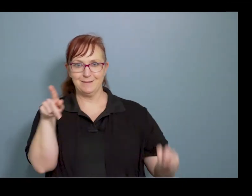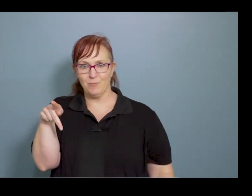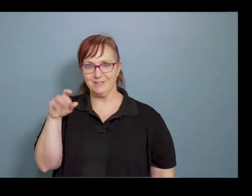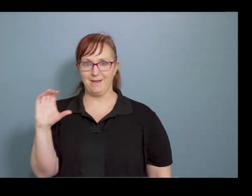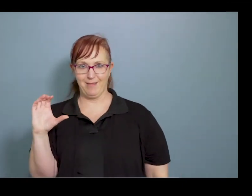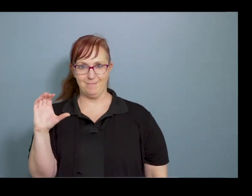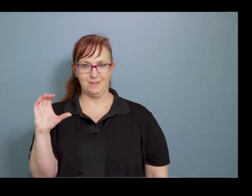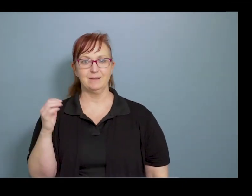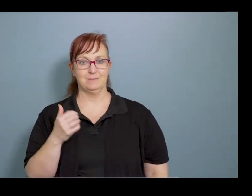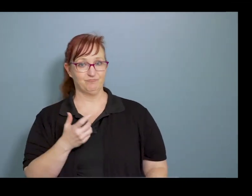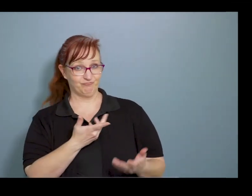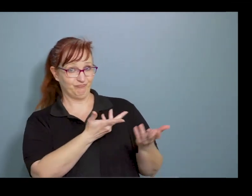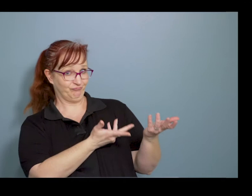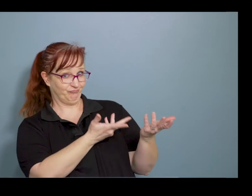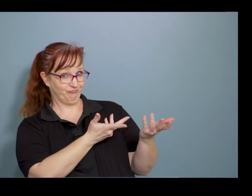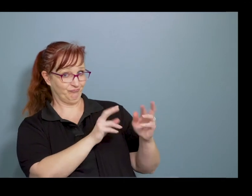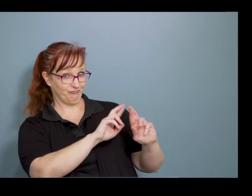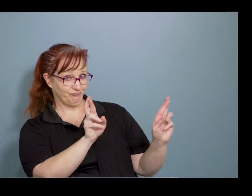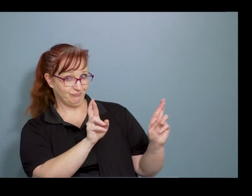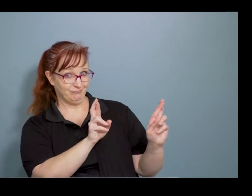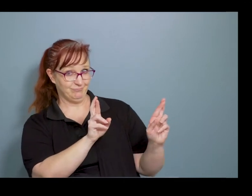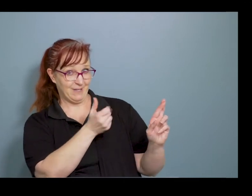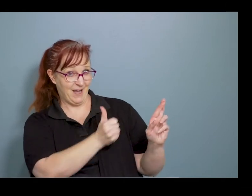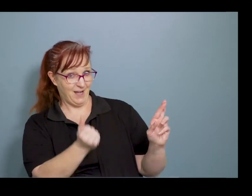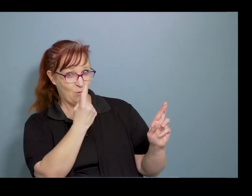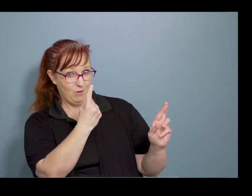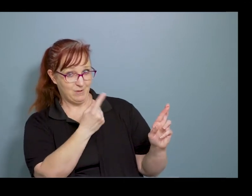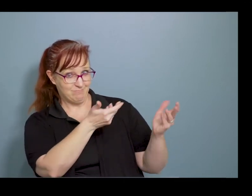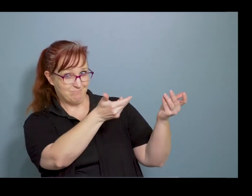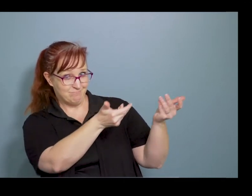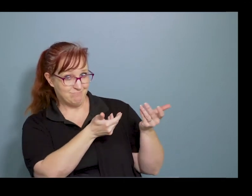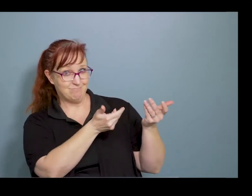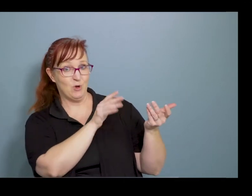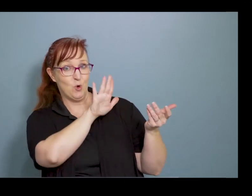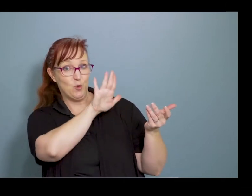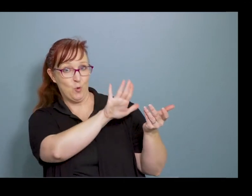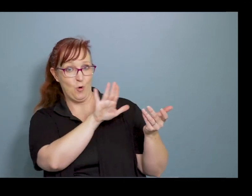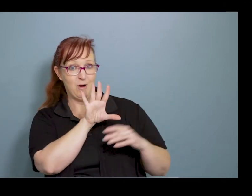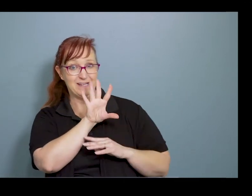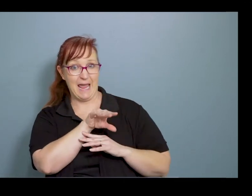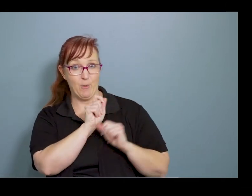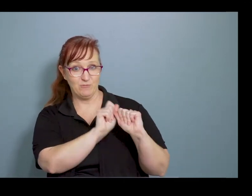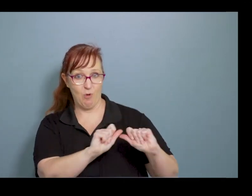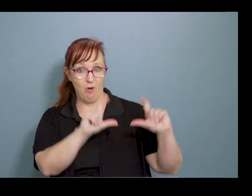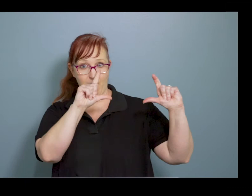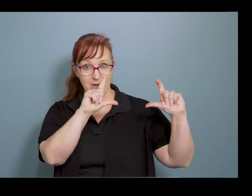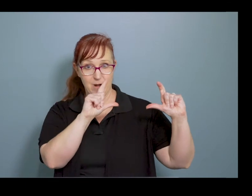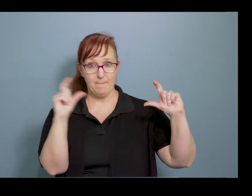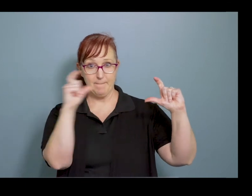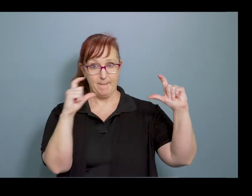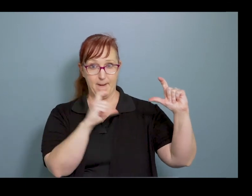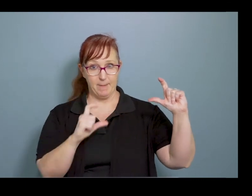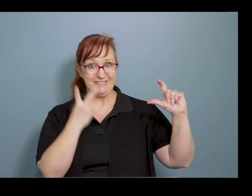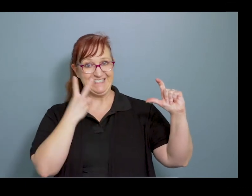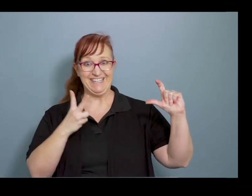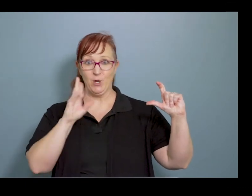President Glandon and the rest of the Cabinet members, I would invite you to open your cameras back on so that we